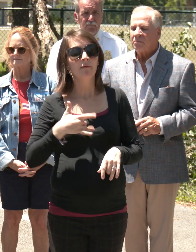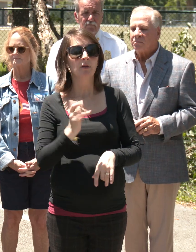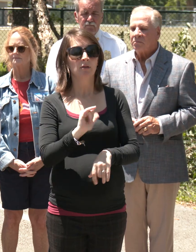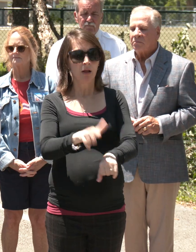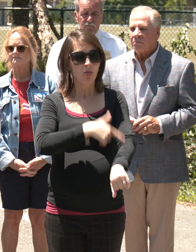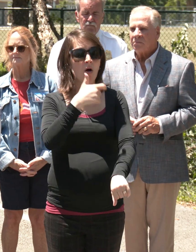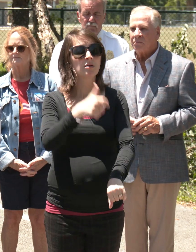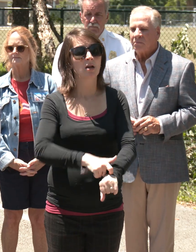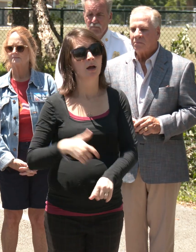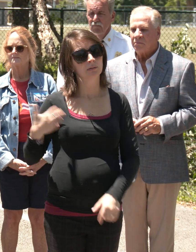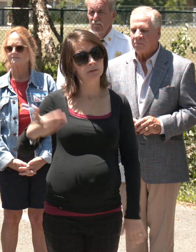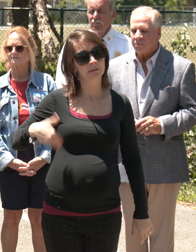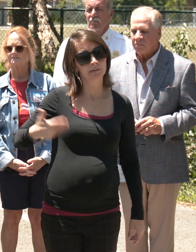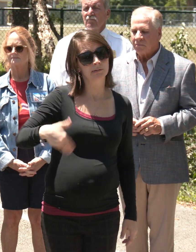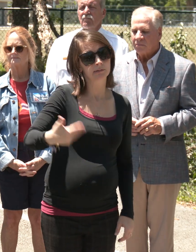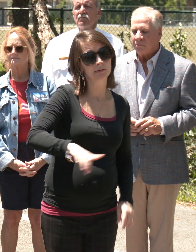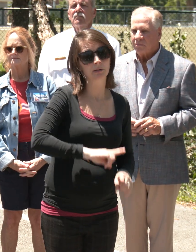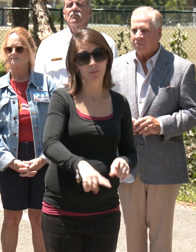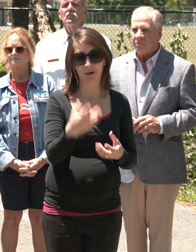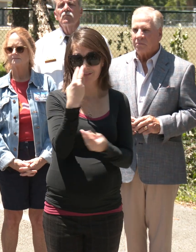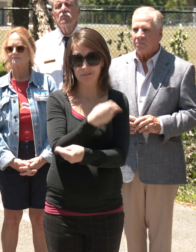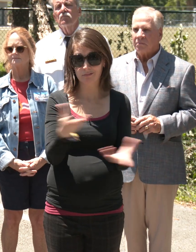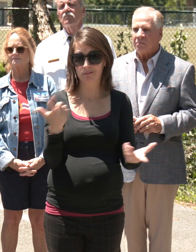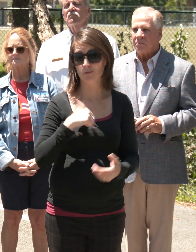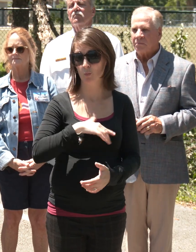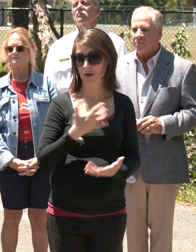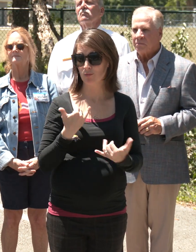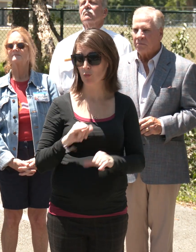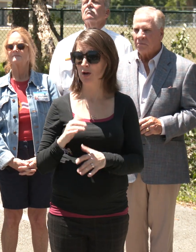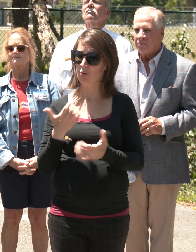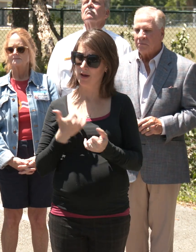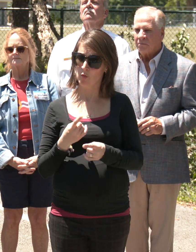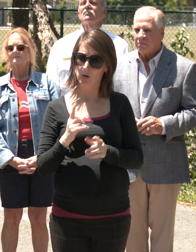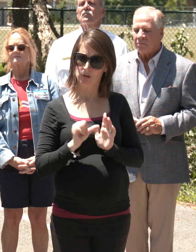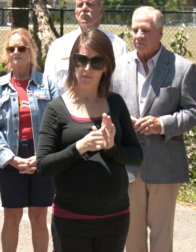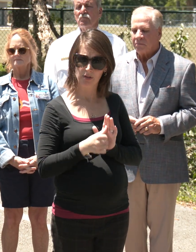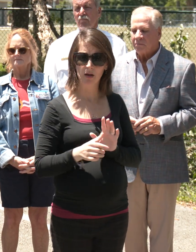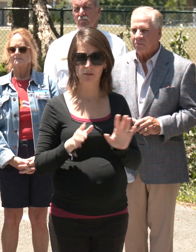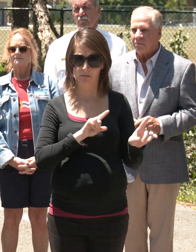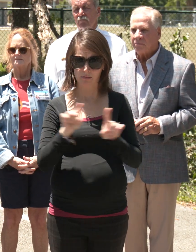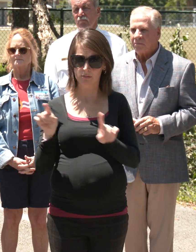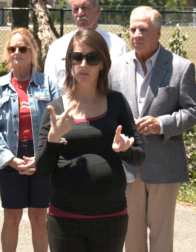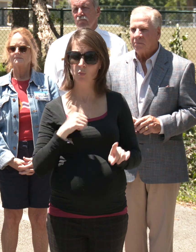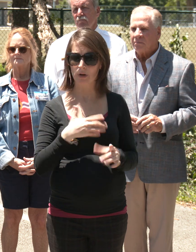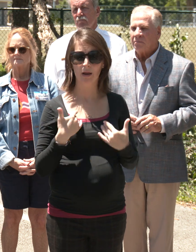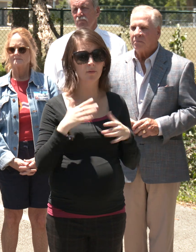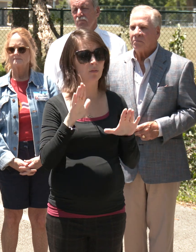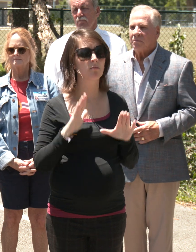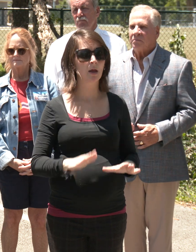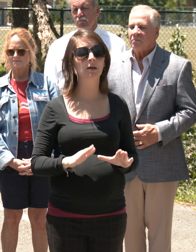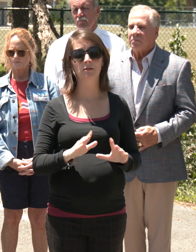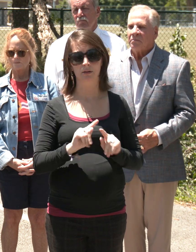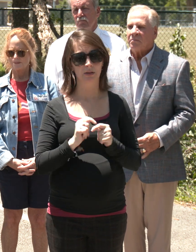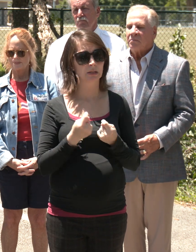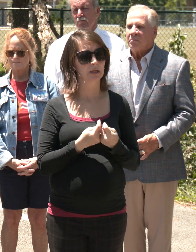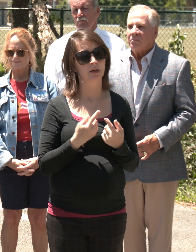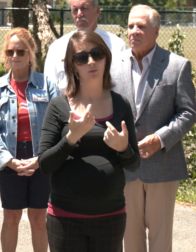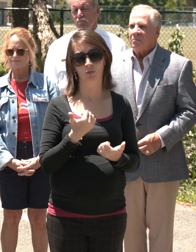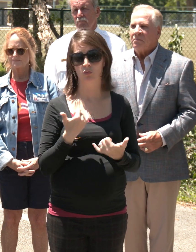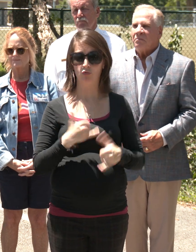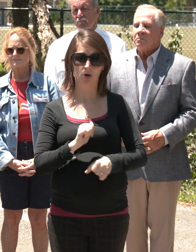I'll say we have pulled in, you know, as everyone has pointed out, just a tremendous team. We are working our tails off to get